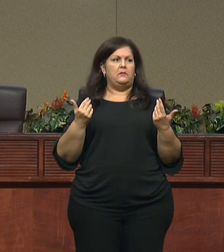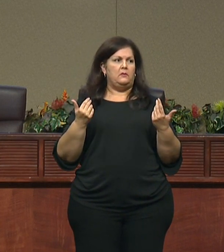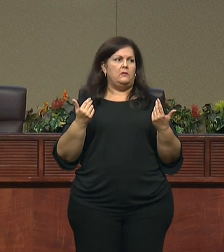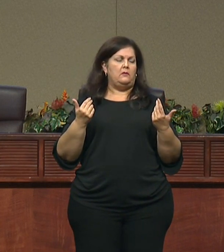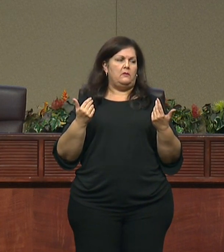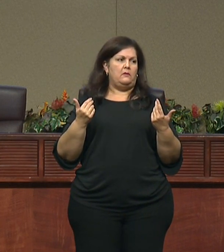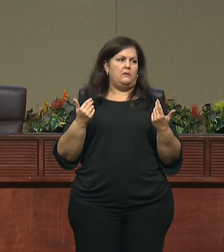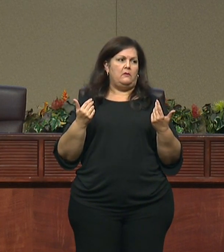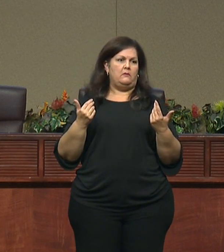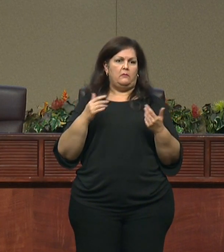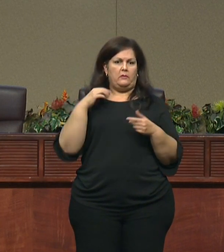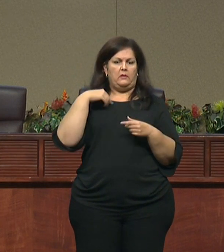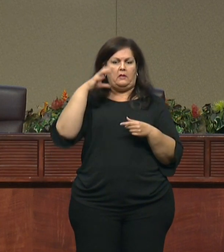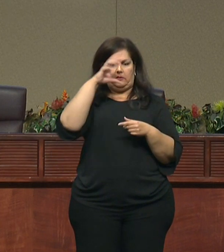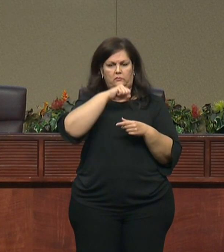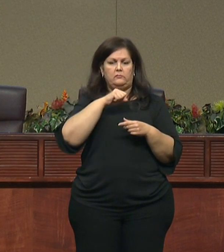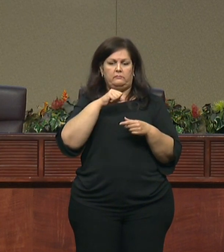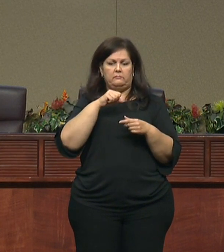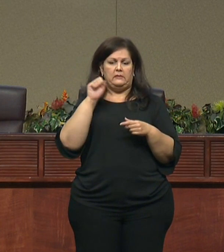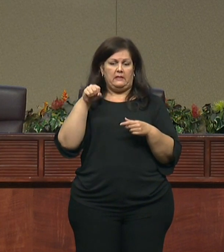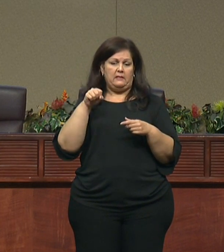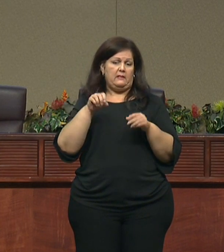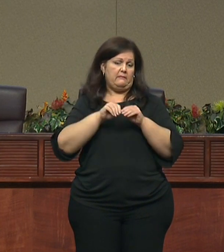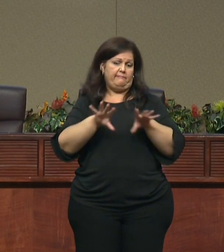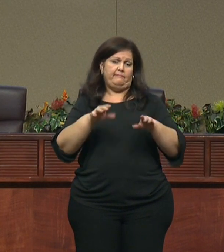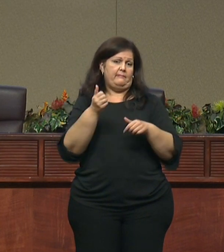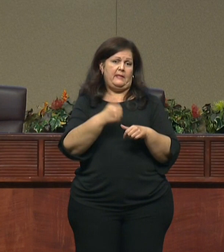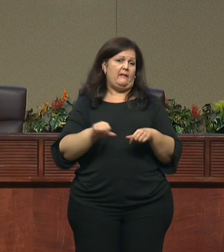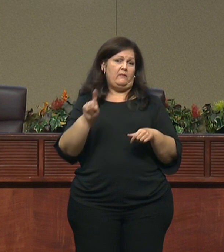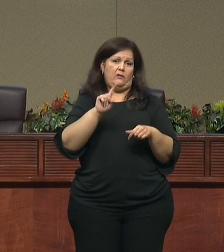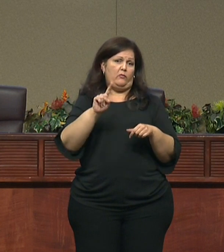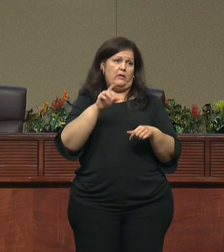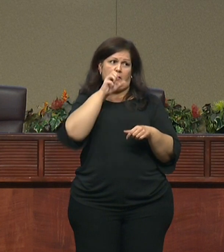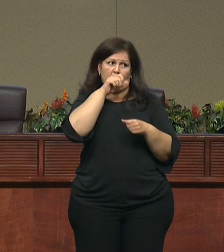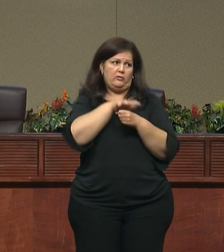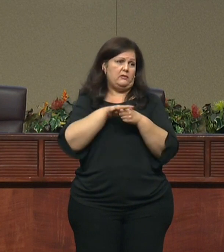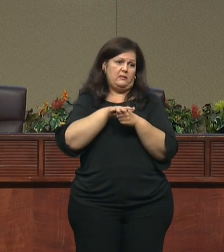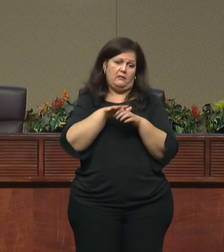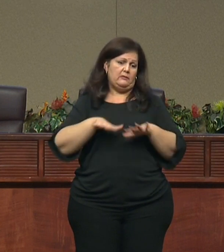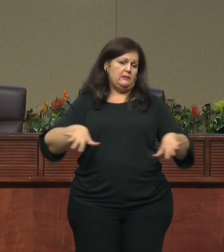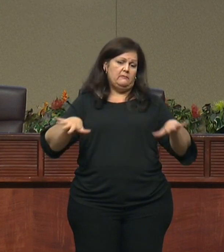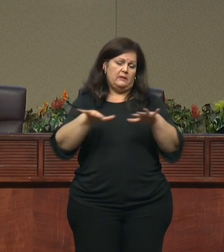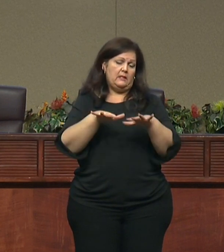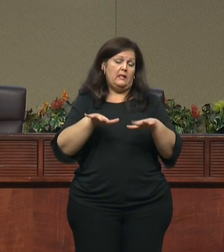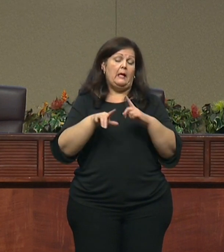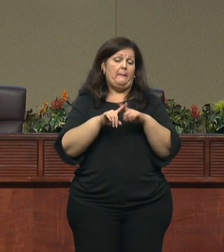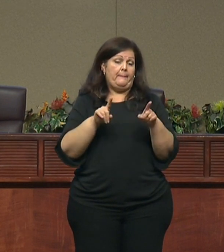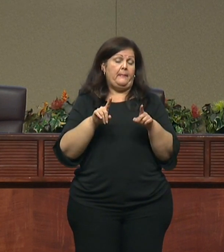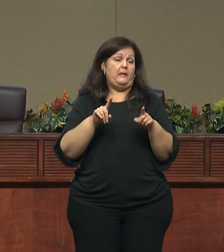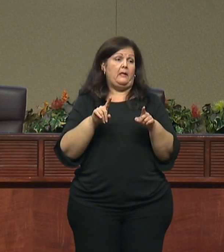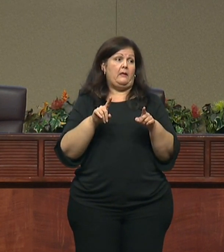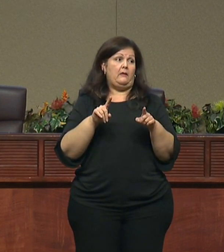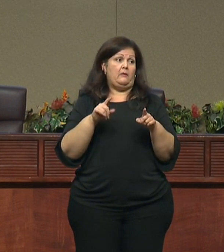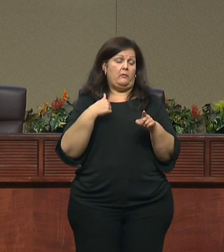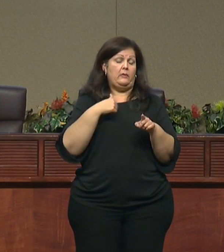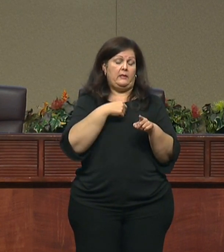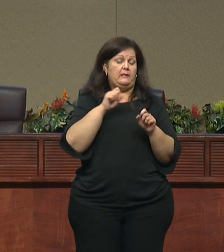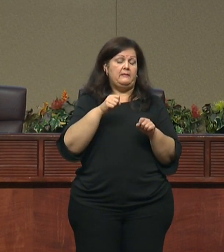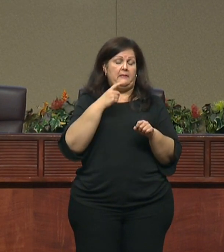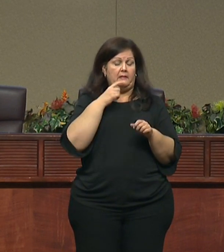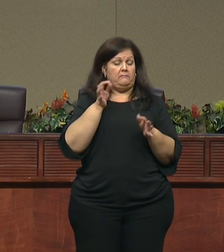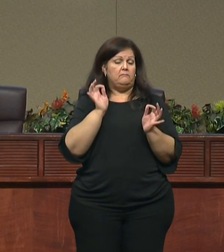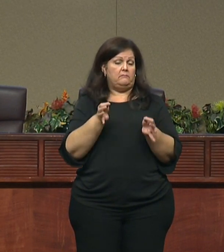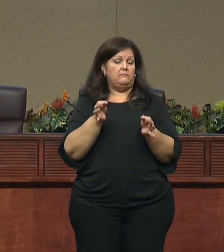so you're safe to assume that transmission is happening everywhere in the county. But what I can say with confidence is that